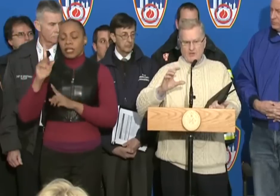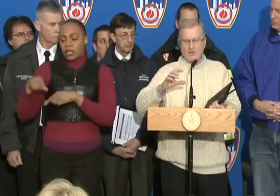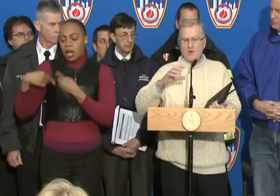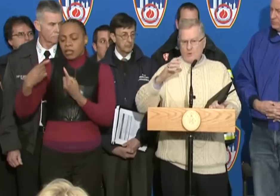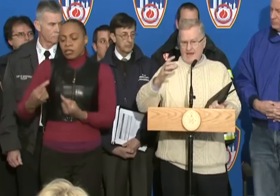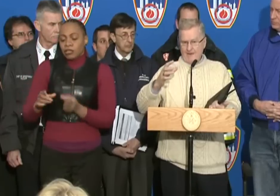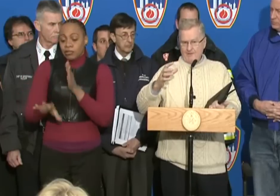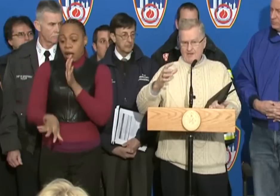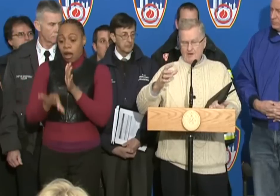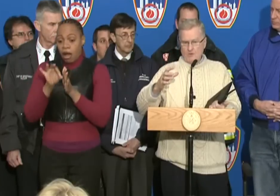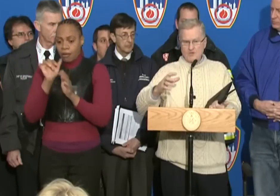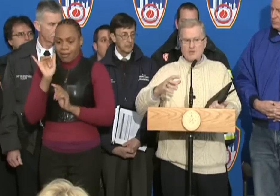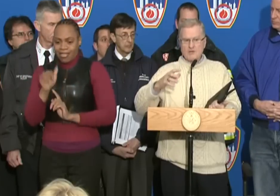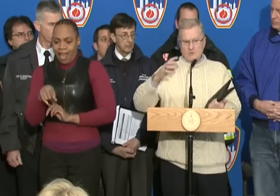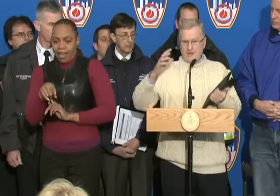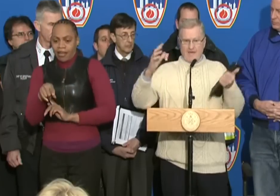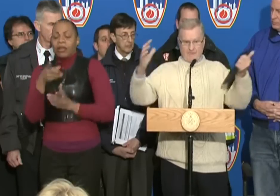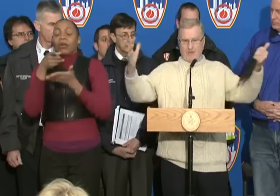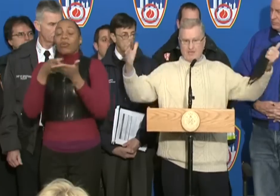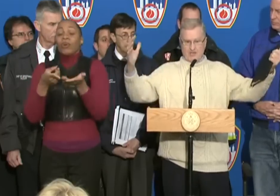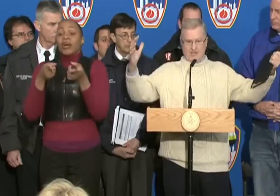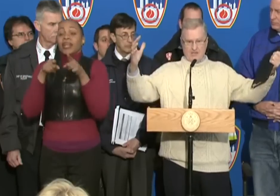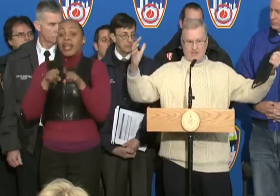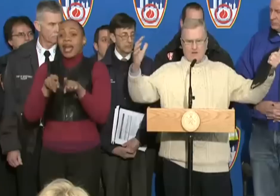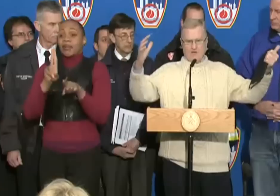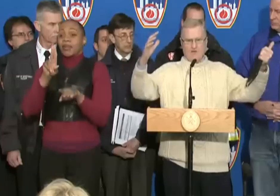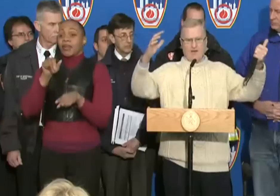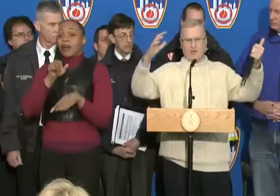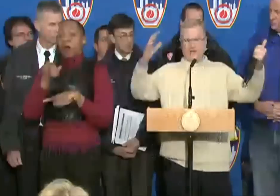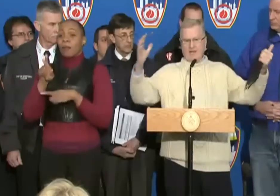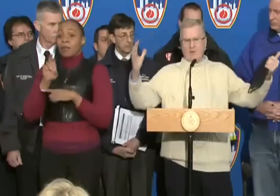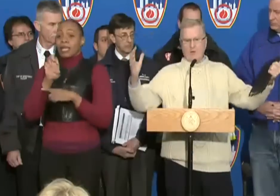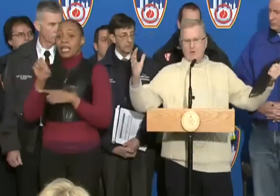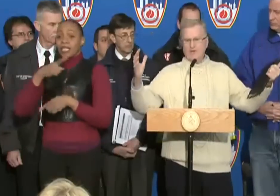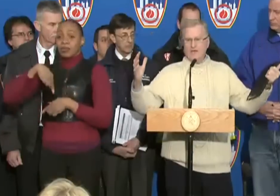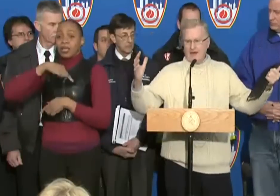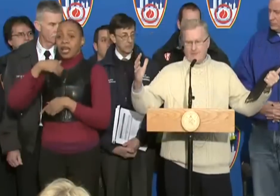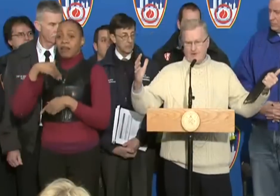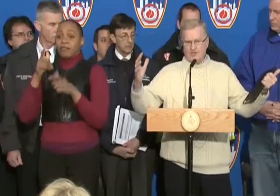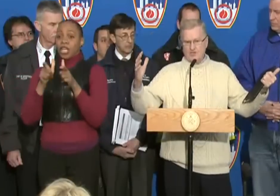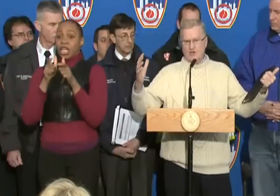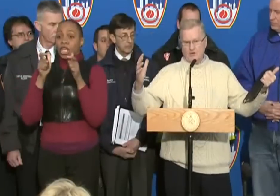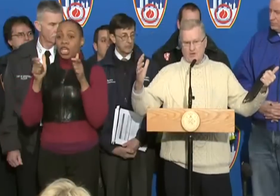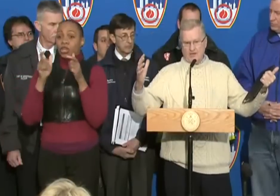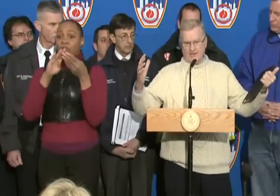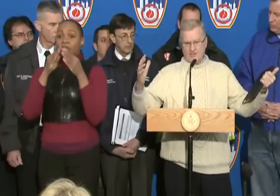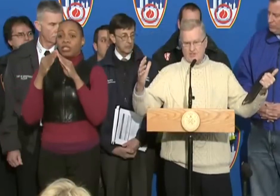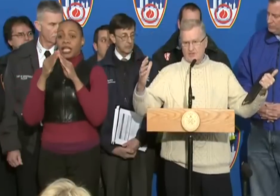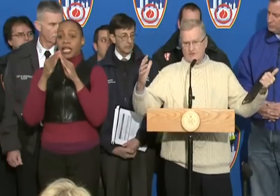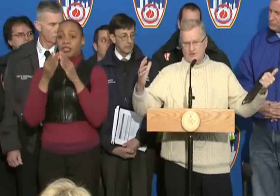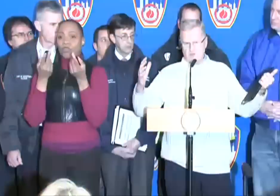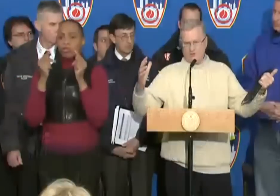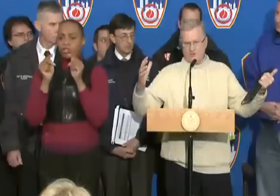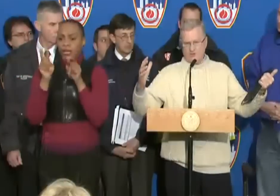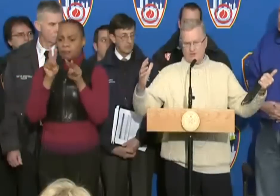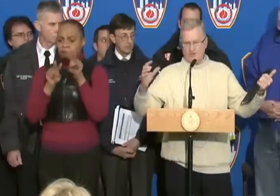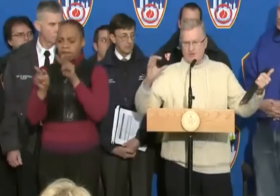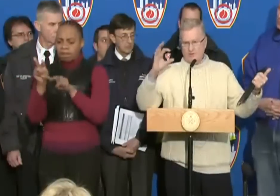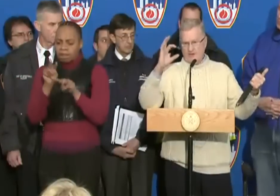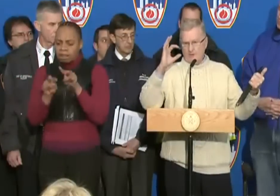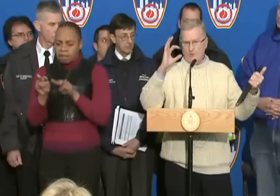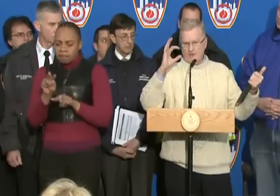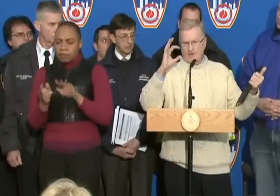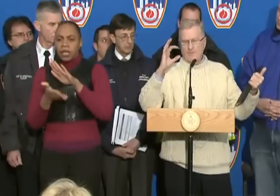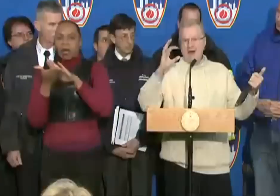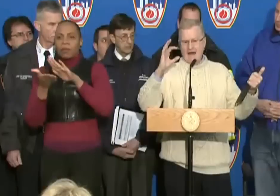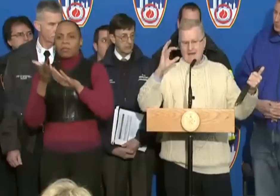spot it early. What happened there was we have a big city, and we're trying to look at all the operations going on in that city as far as doing the streets.